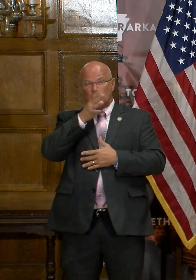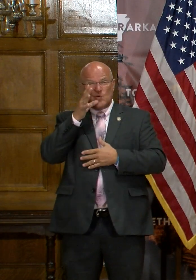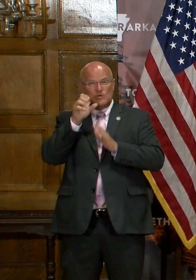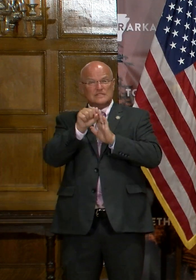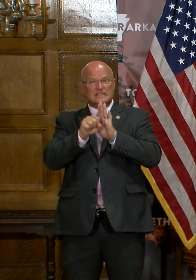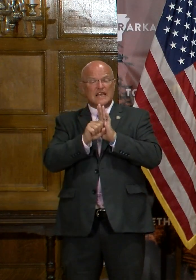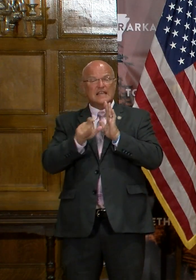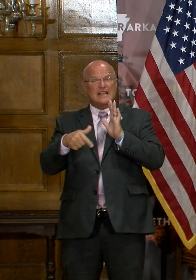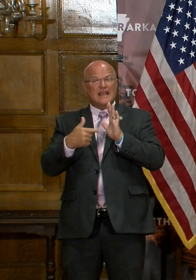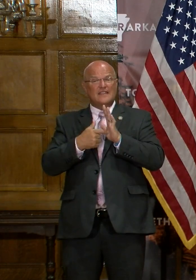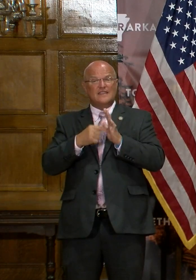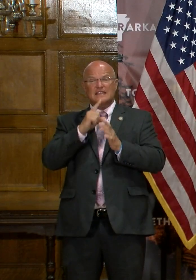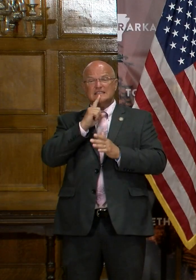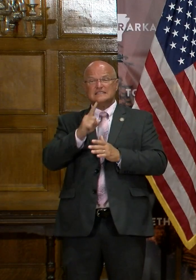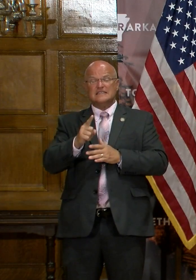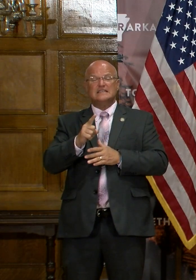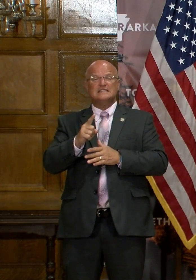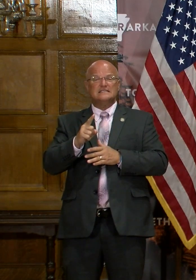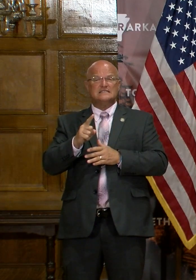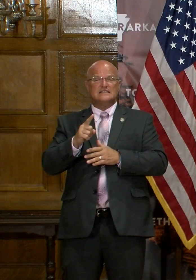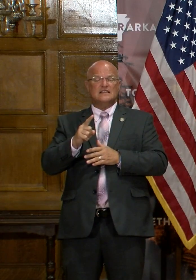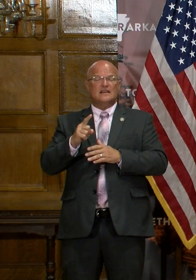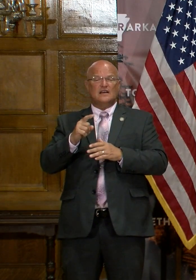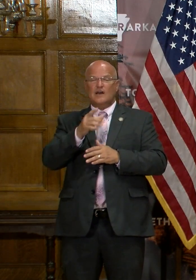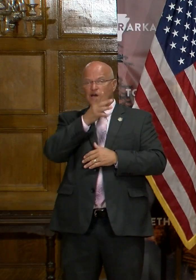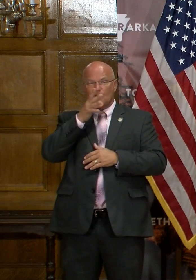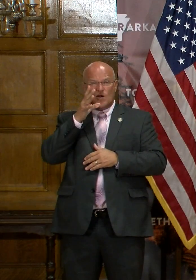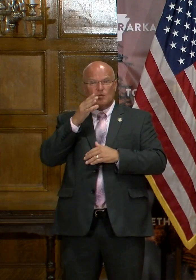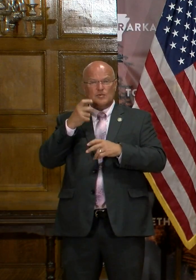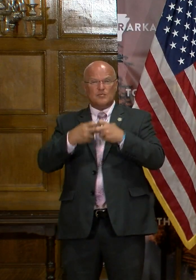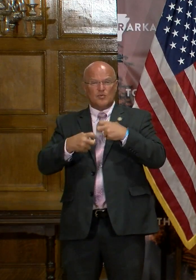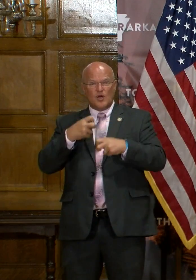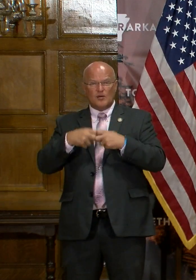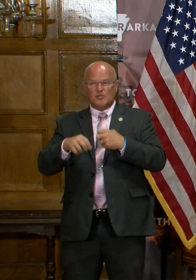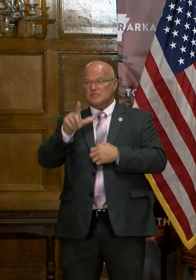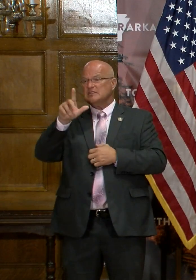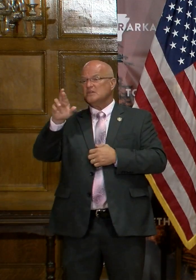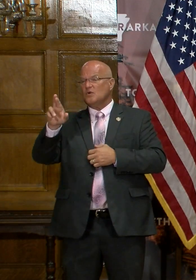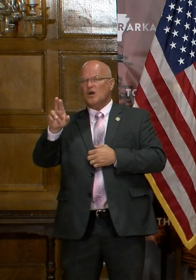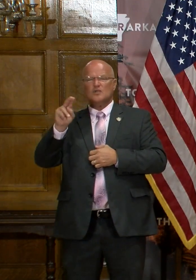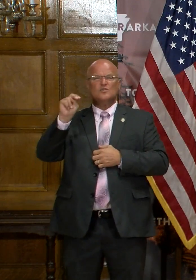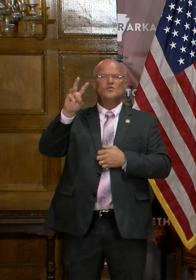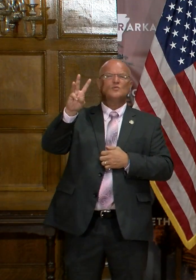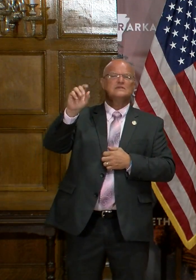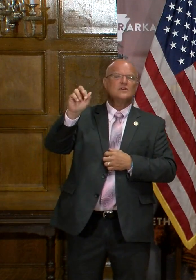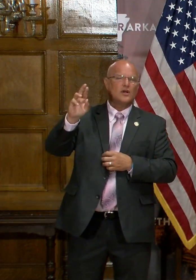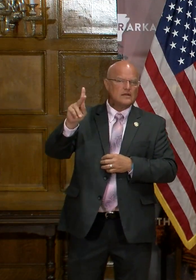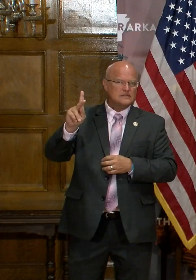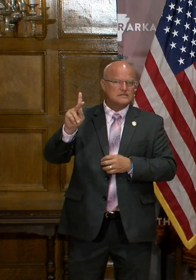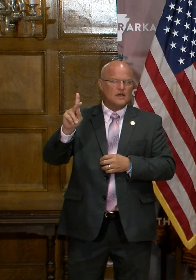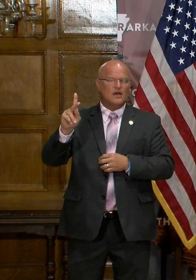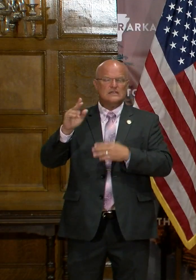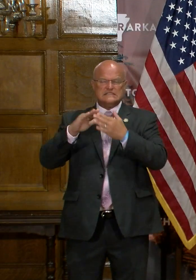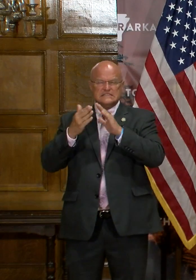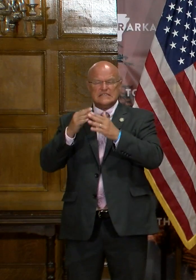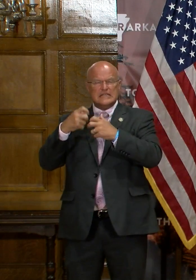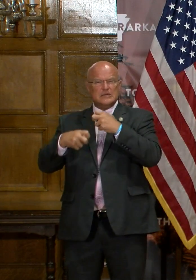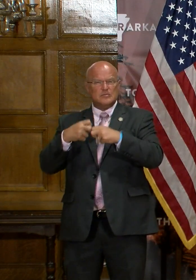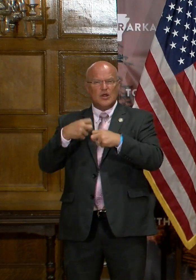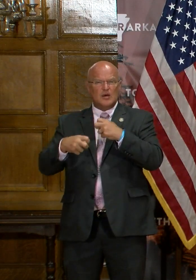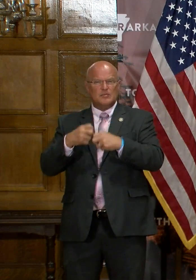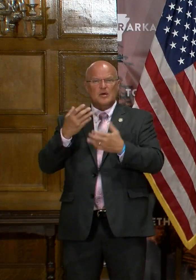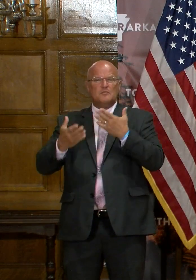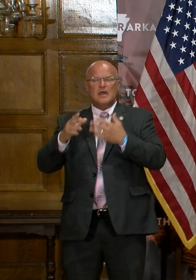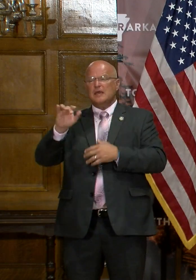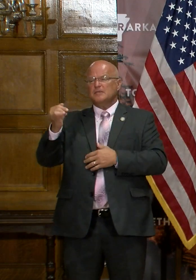that this is an urban problem. You know, this is a Little Rock, this is a Northwest Arkansas, it's a, you